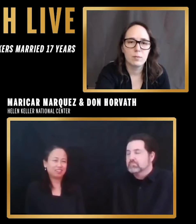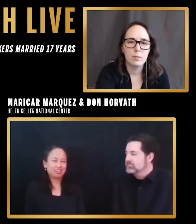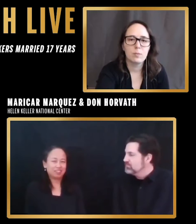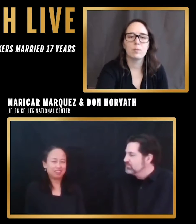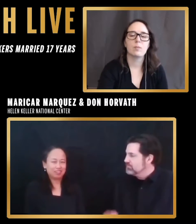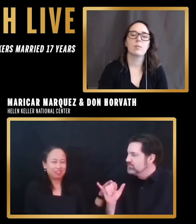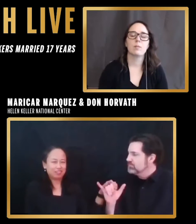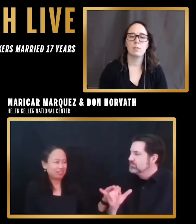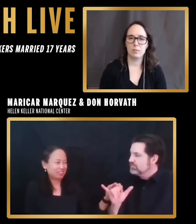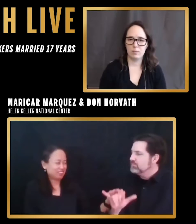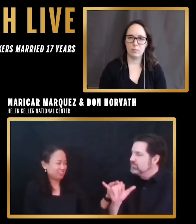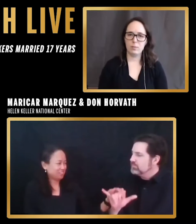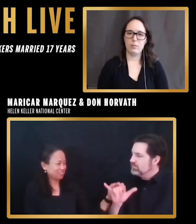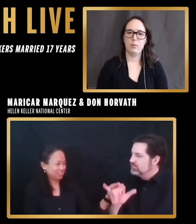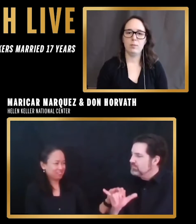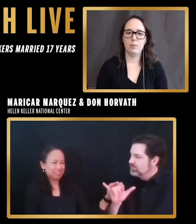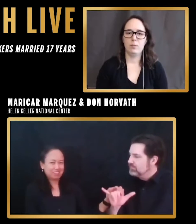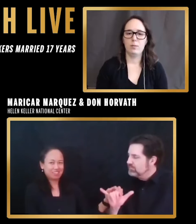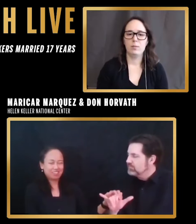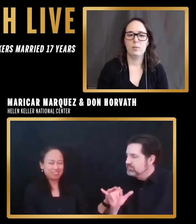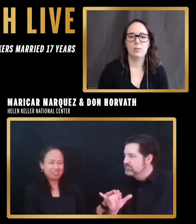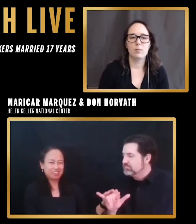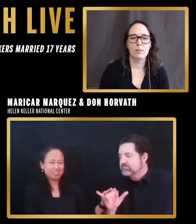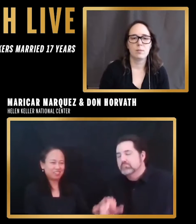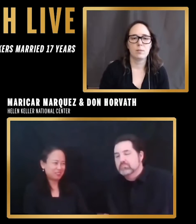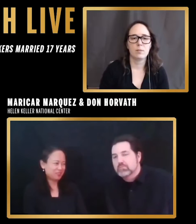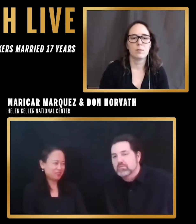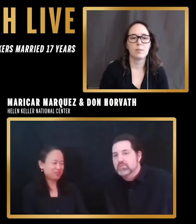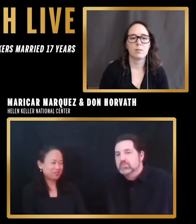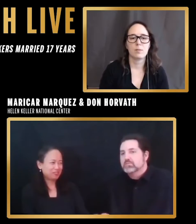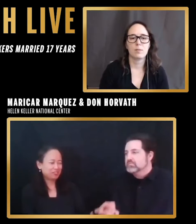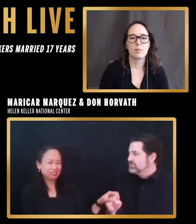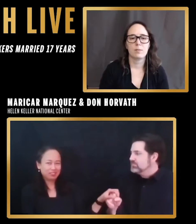learn the communication, and it just works.